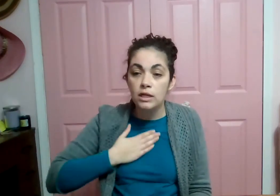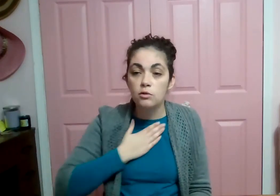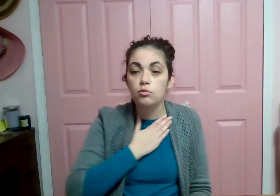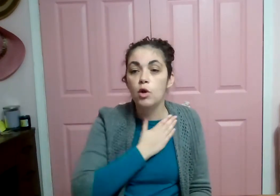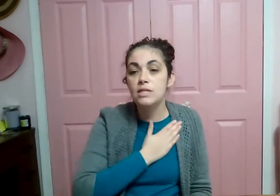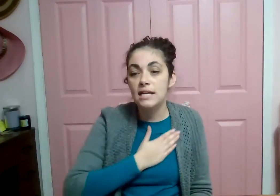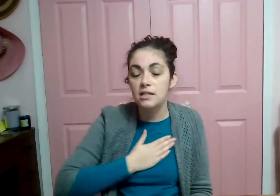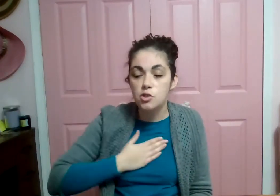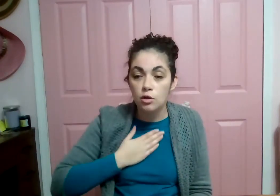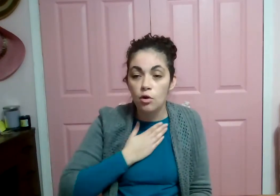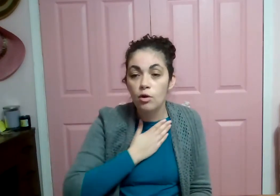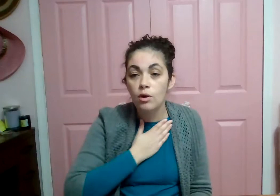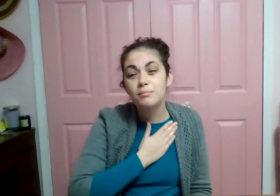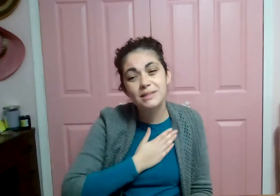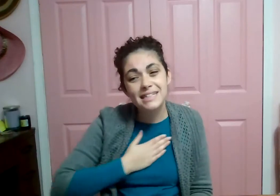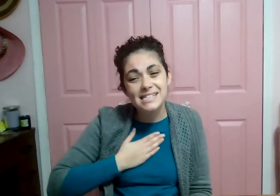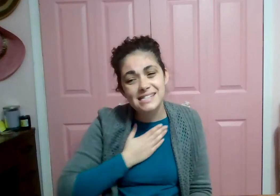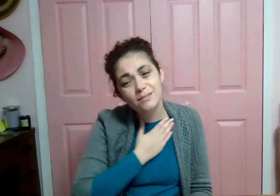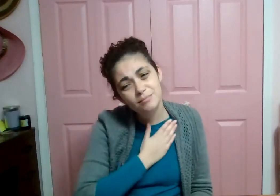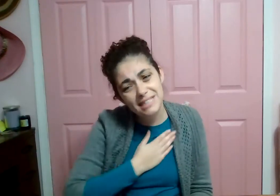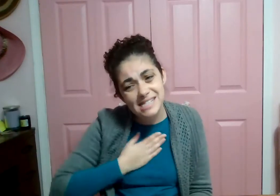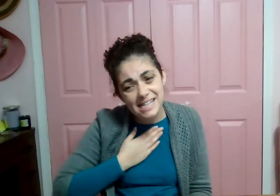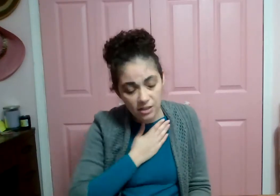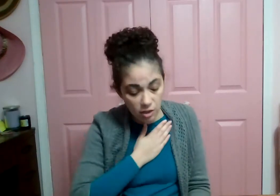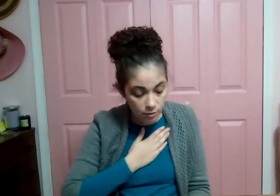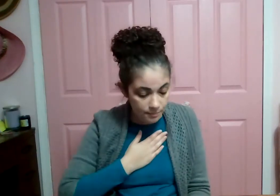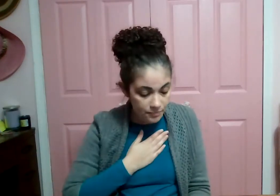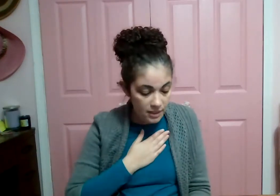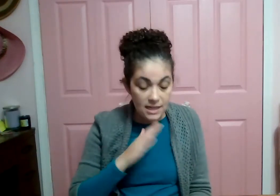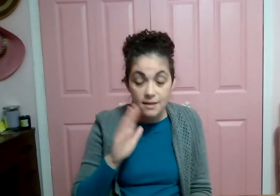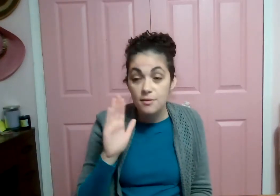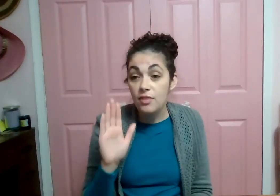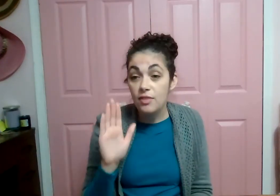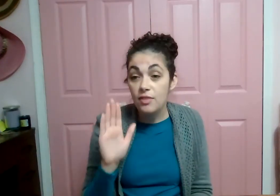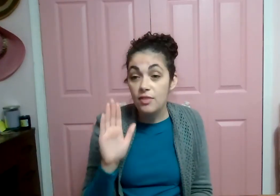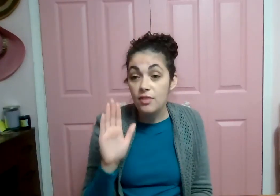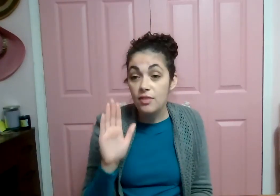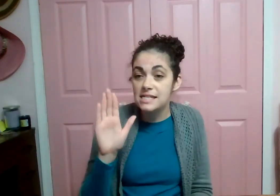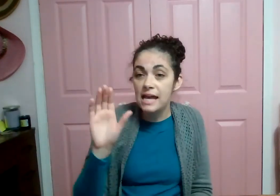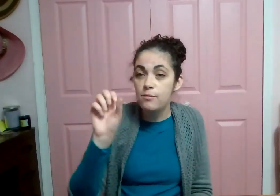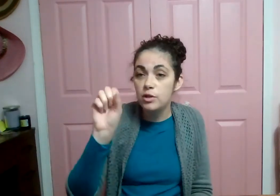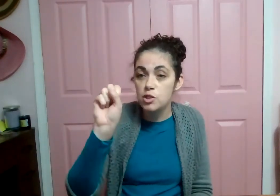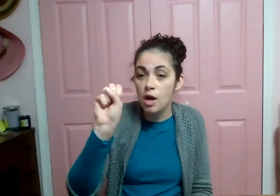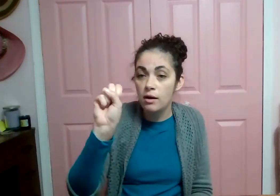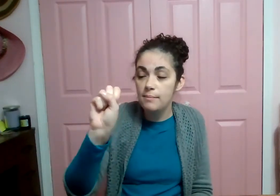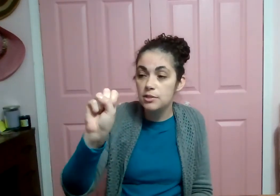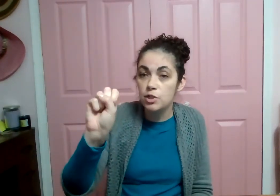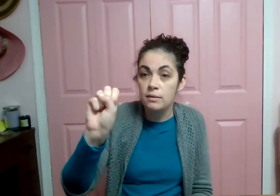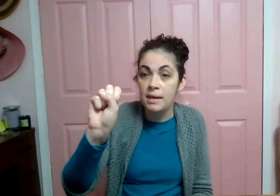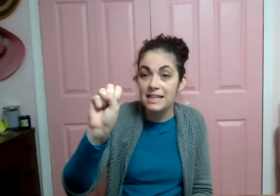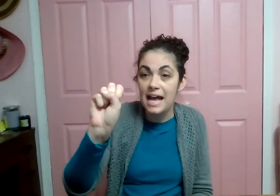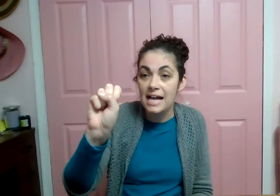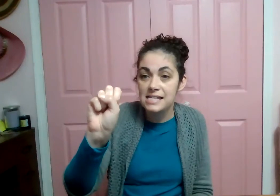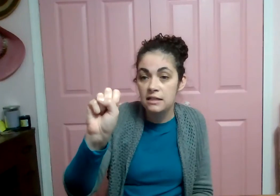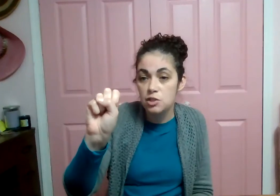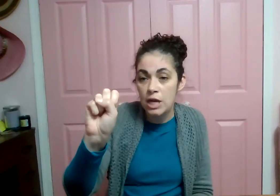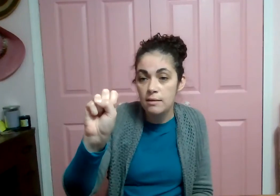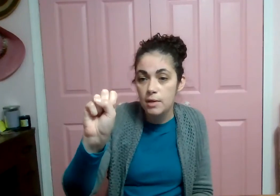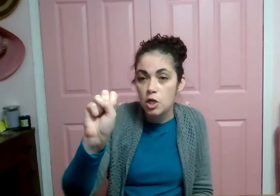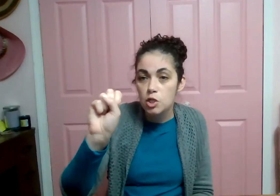a rotating circle. Please, please, can you? Then we do the same with sorry, but you're going to make the S hand shape. So